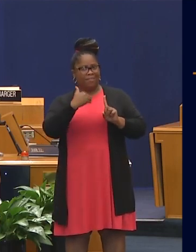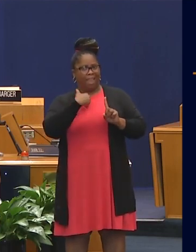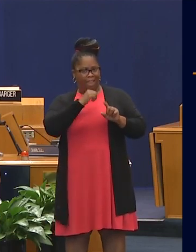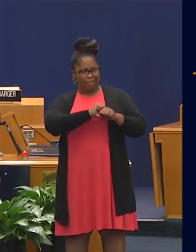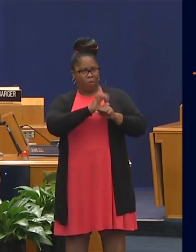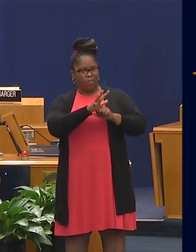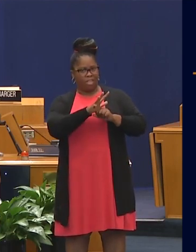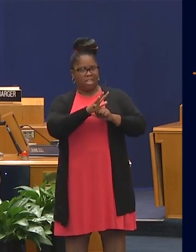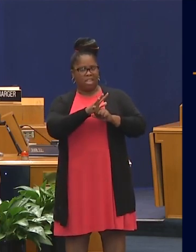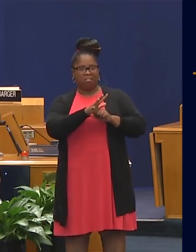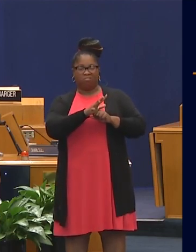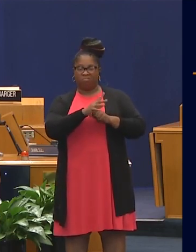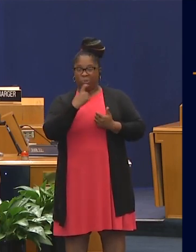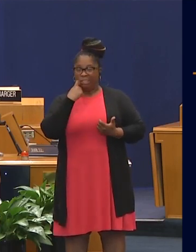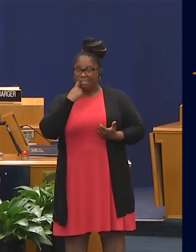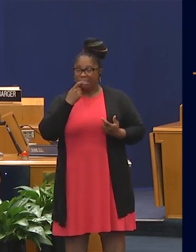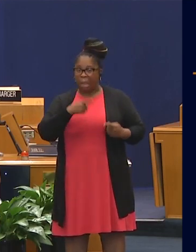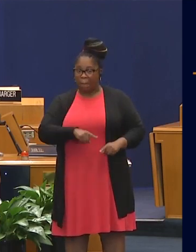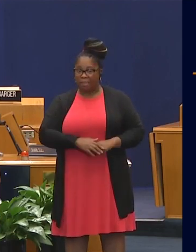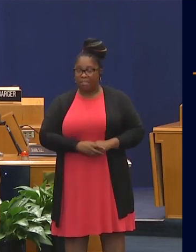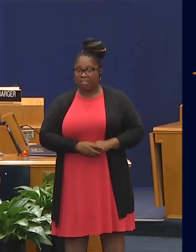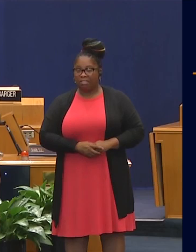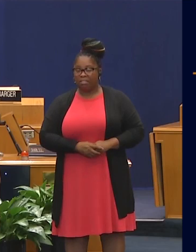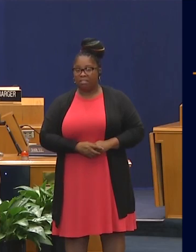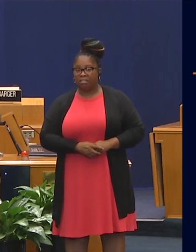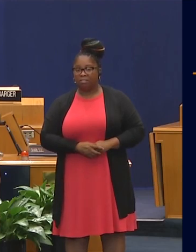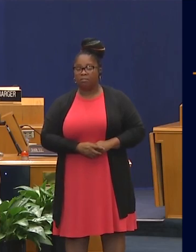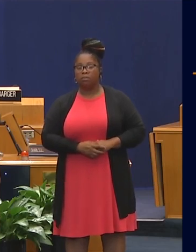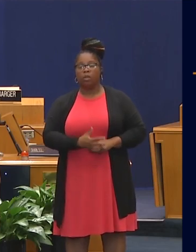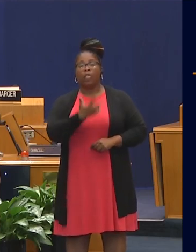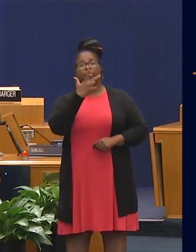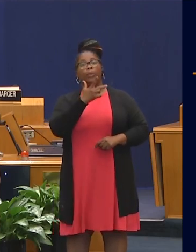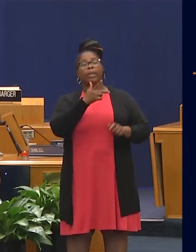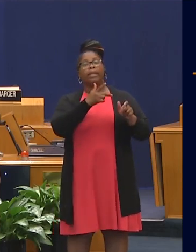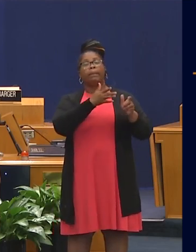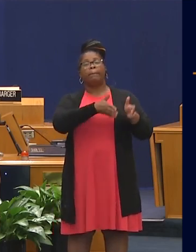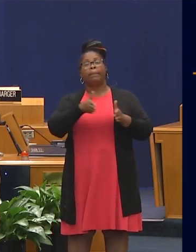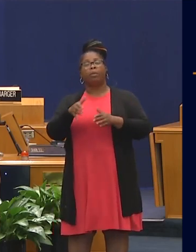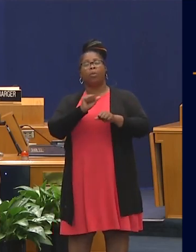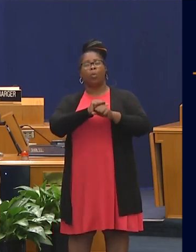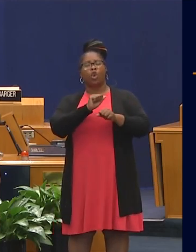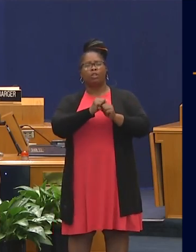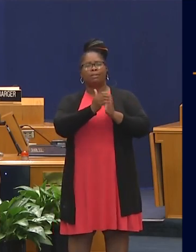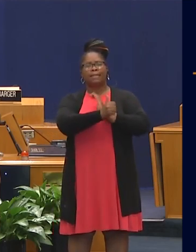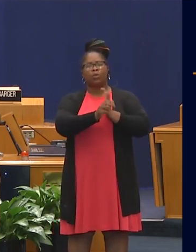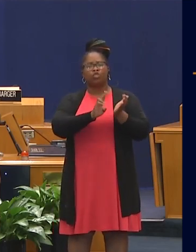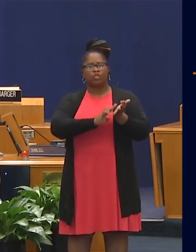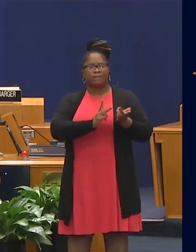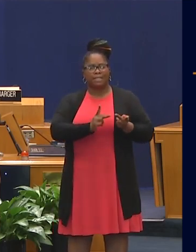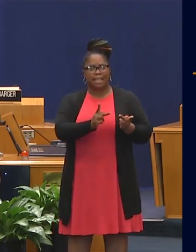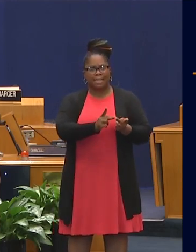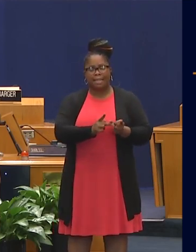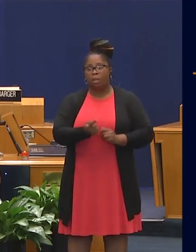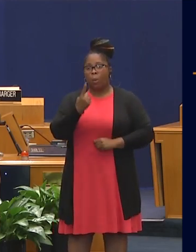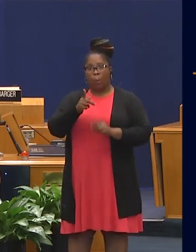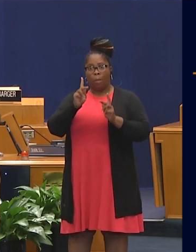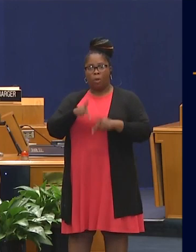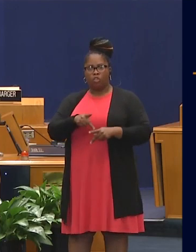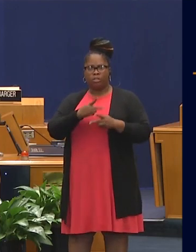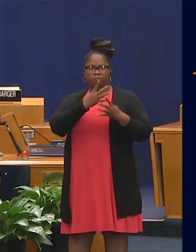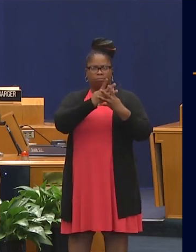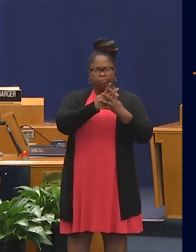all have been fairly recent. Three people worked in skilled nursing facilities, 1 person worked in correctional